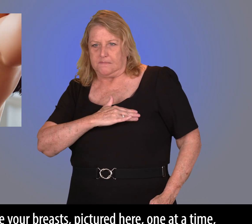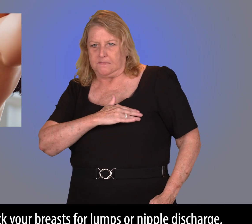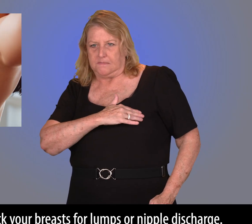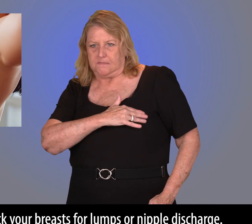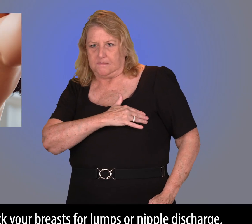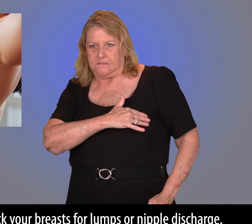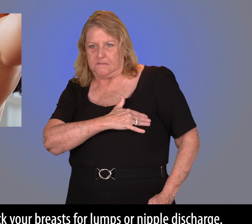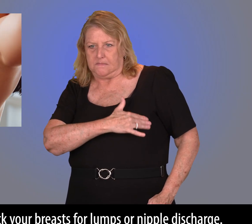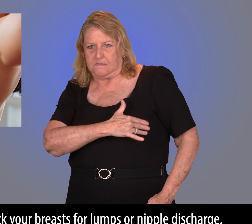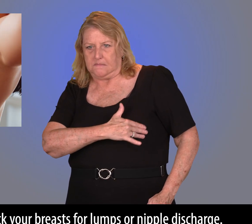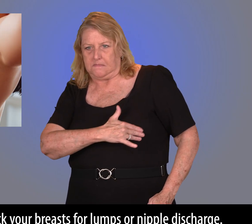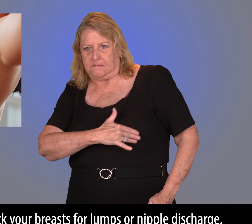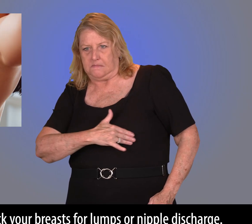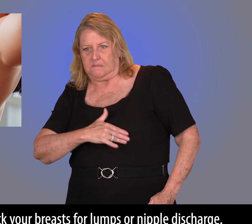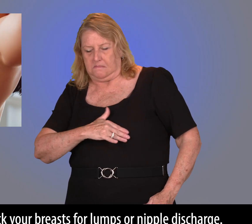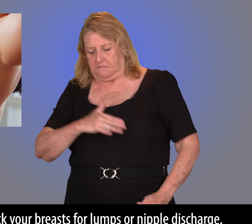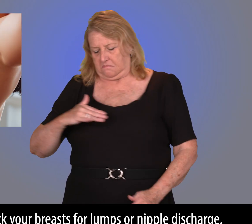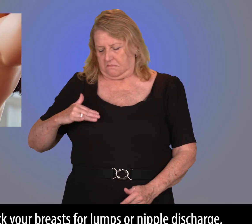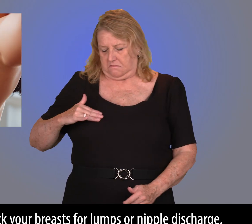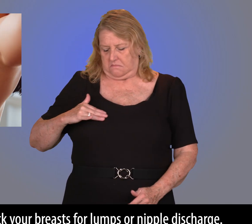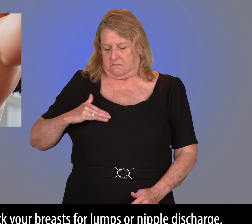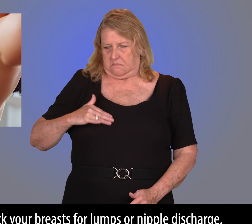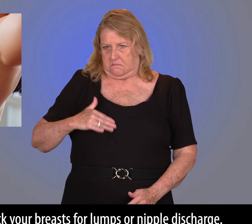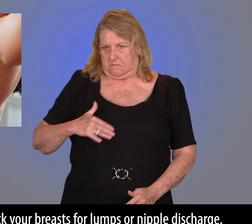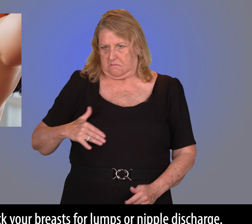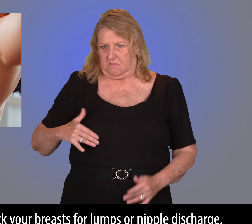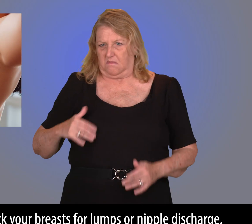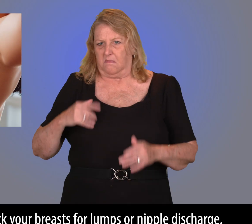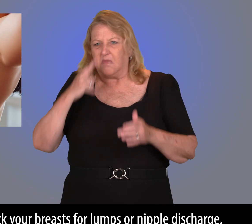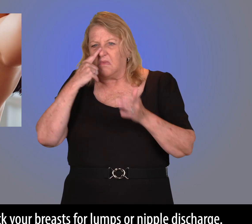with their hands to check your breasts for lumps or nipple discharge.